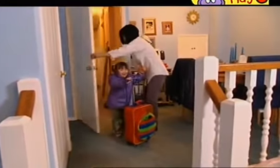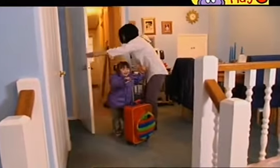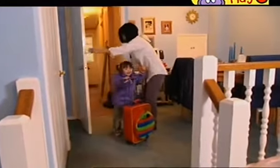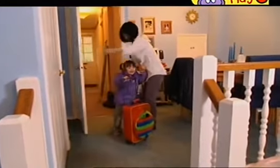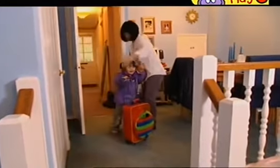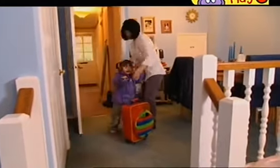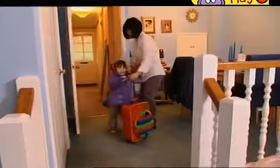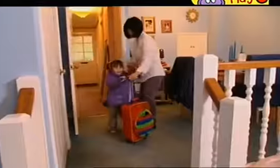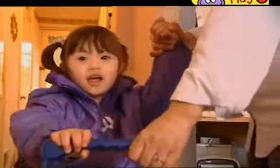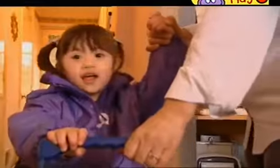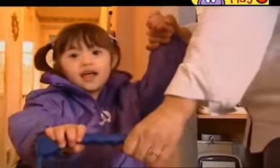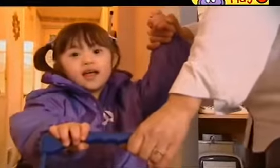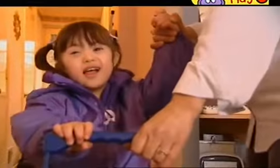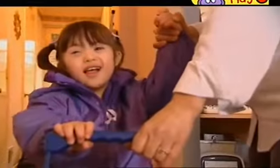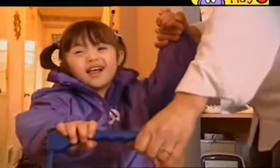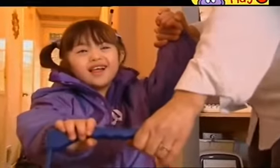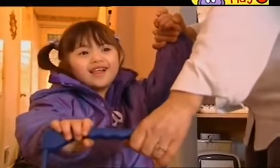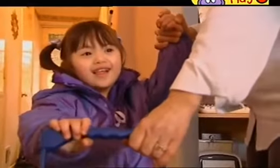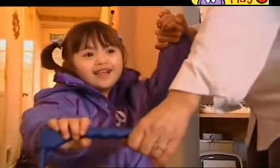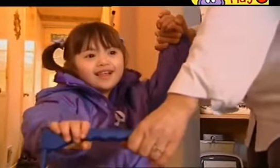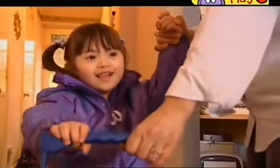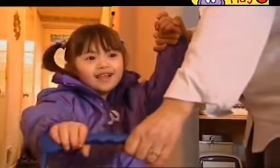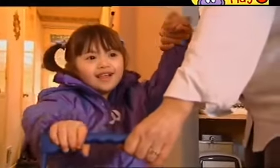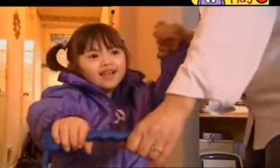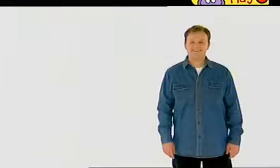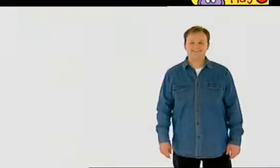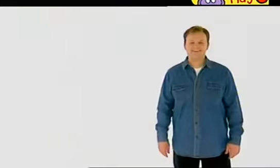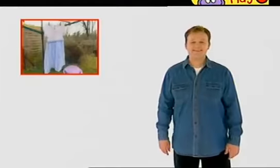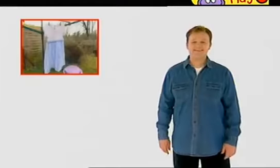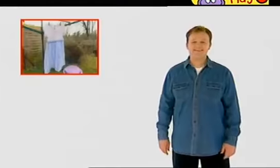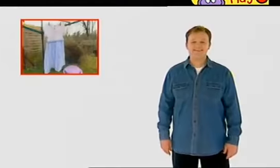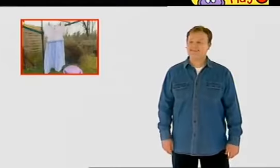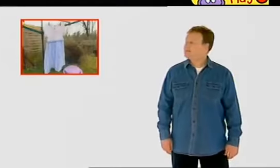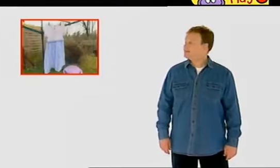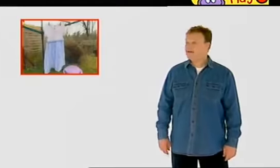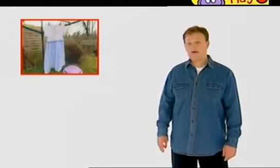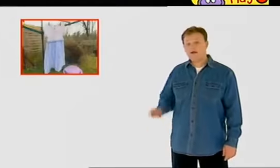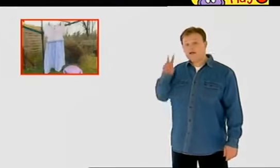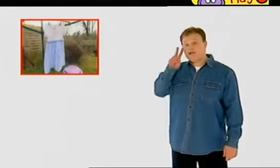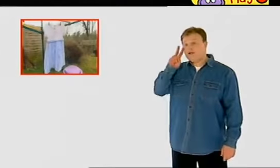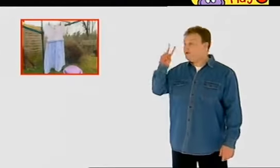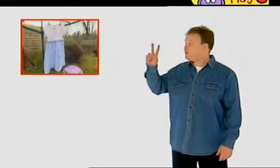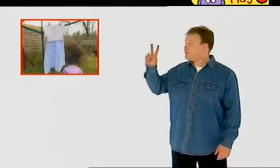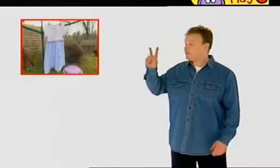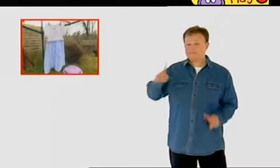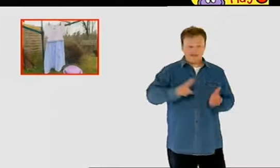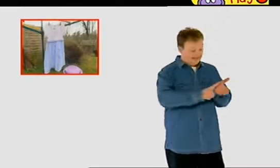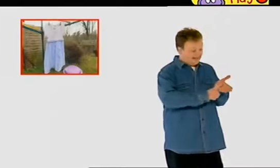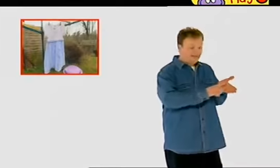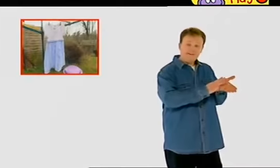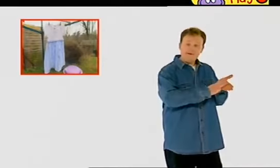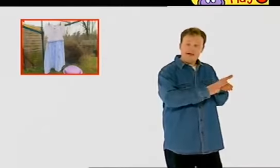Bye-bye, Livy May. Look, Livy